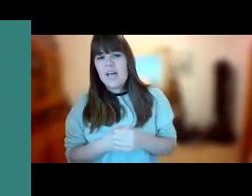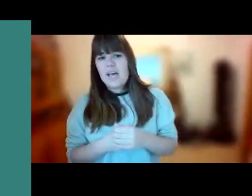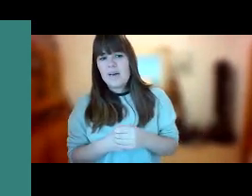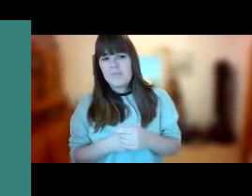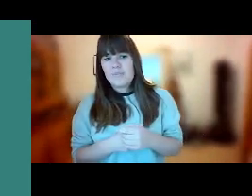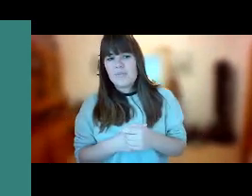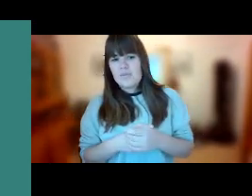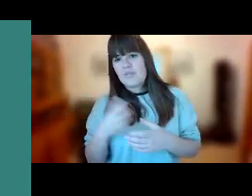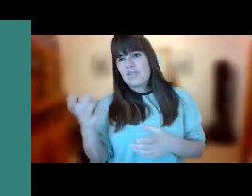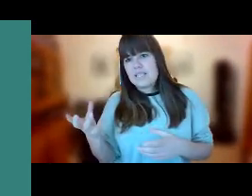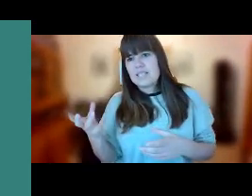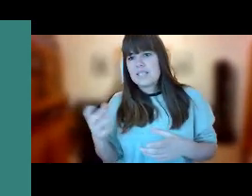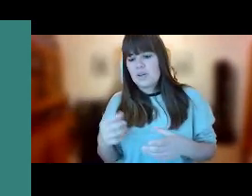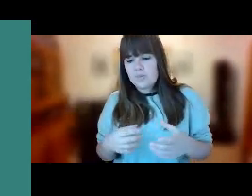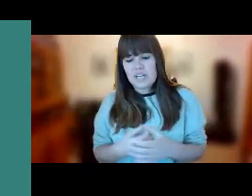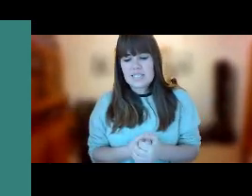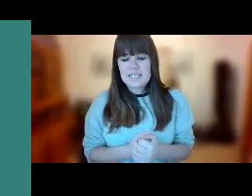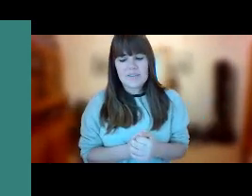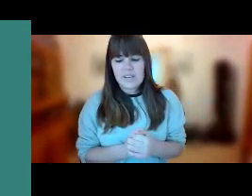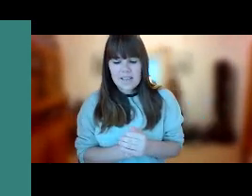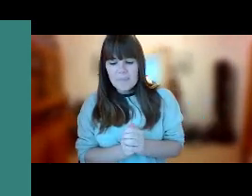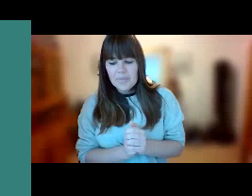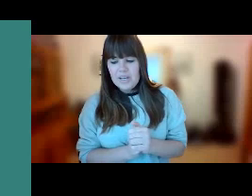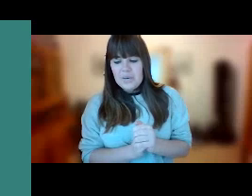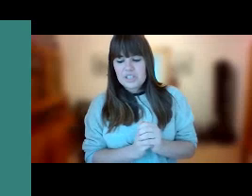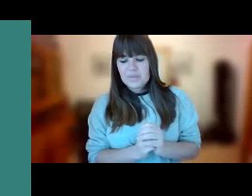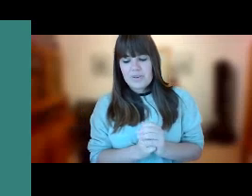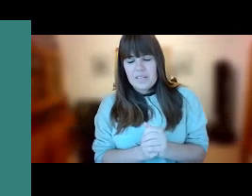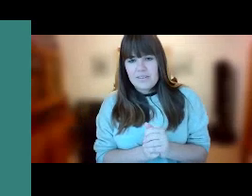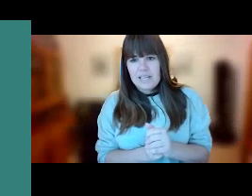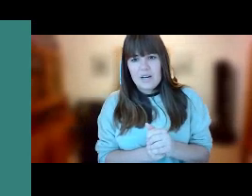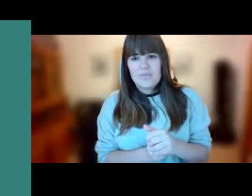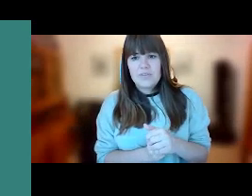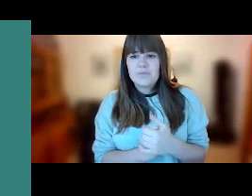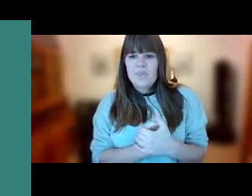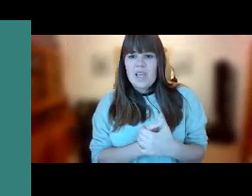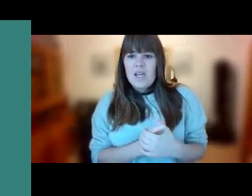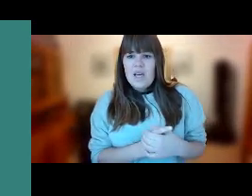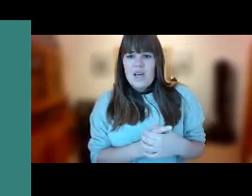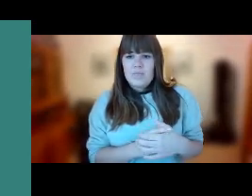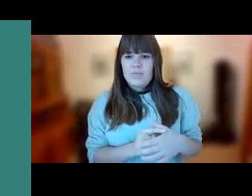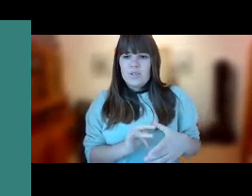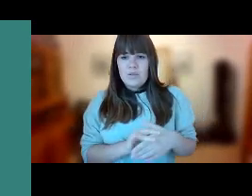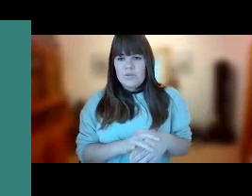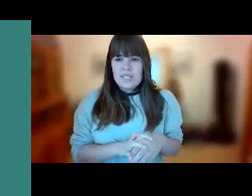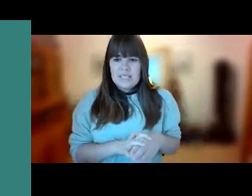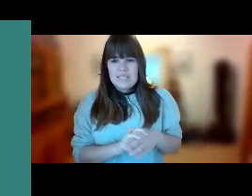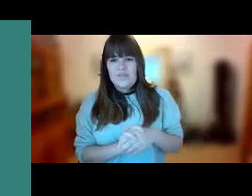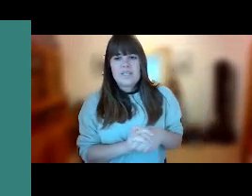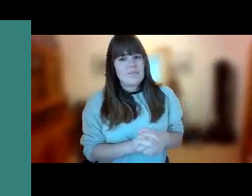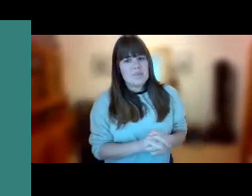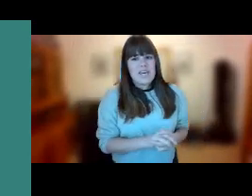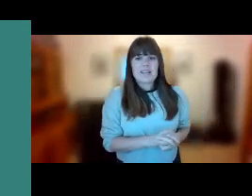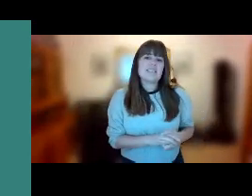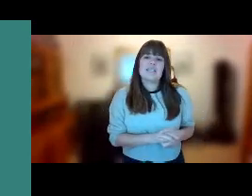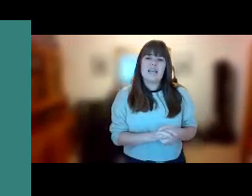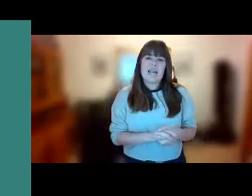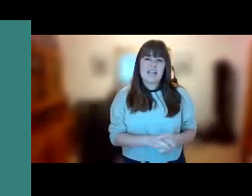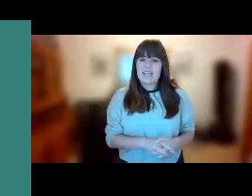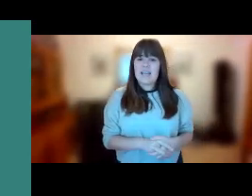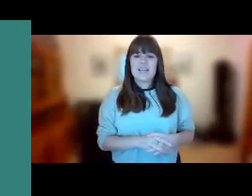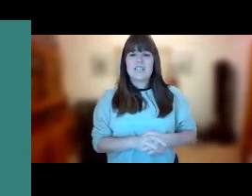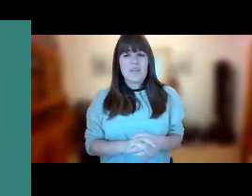visual references, so objects and stuff like that, which can be really, really helpful. Cultural sensitivity and